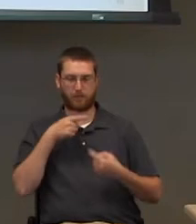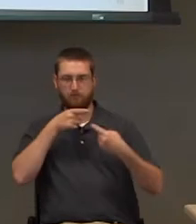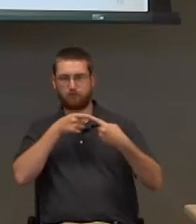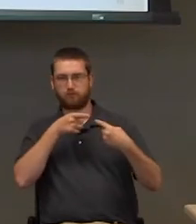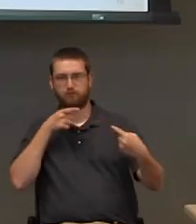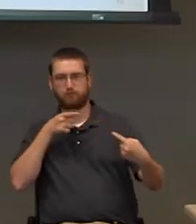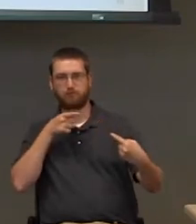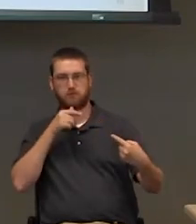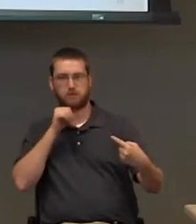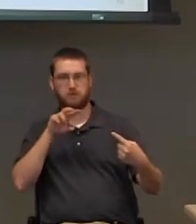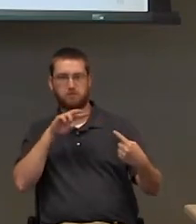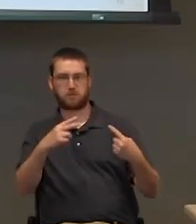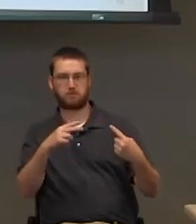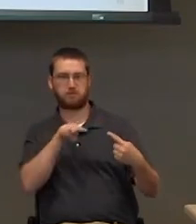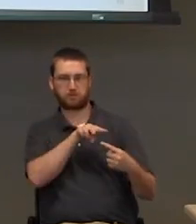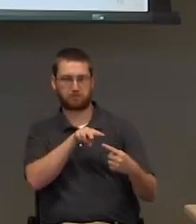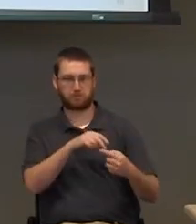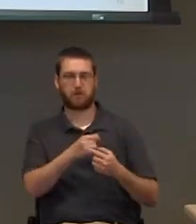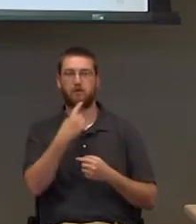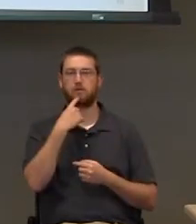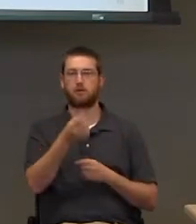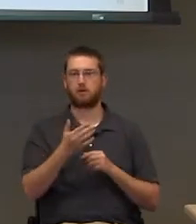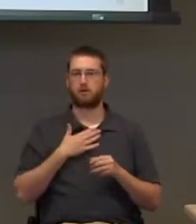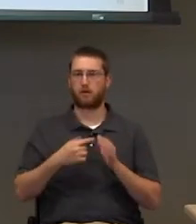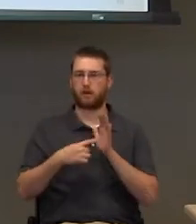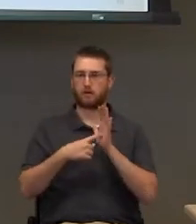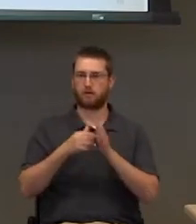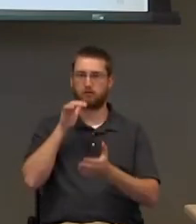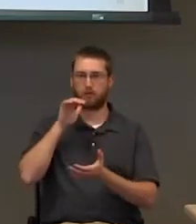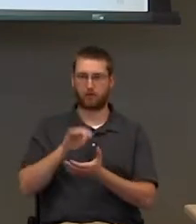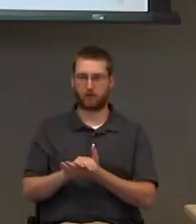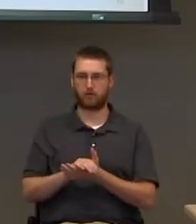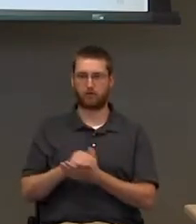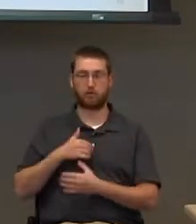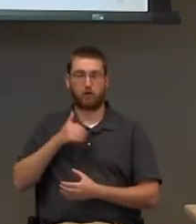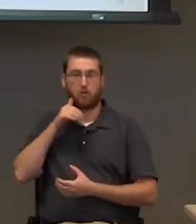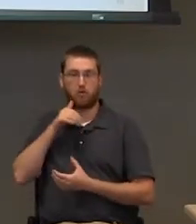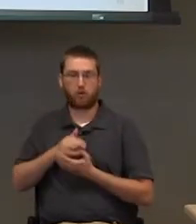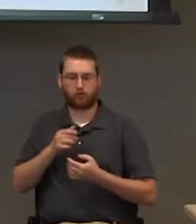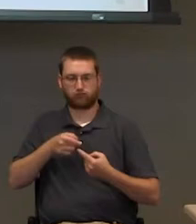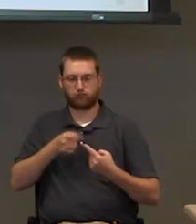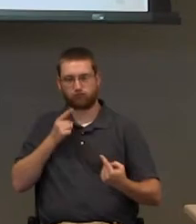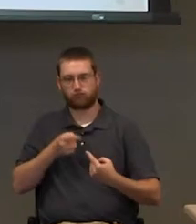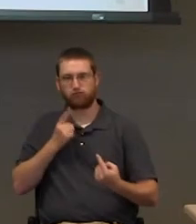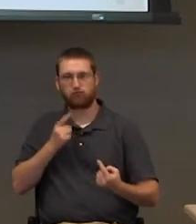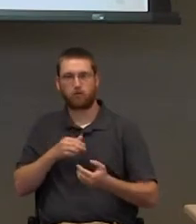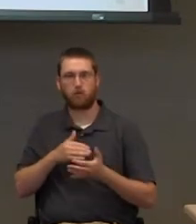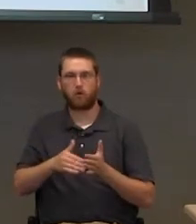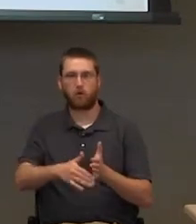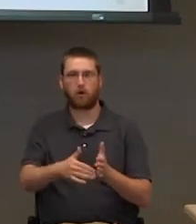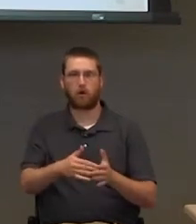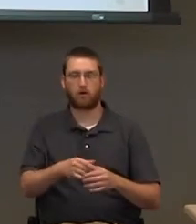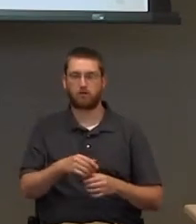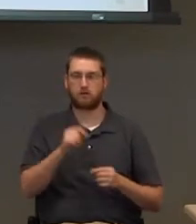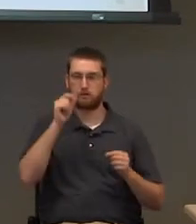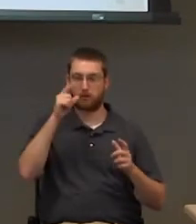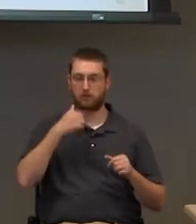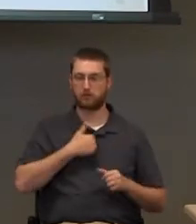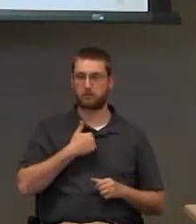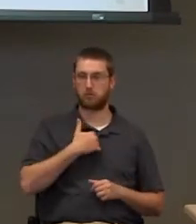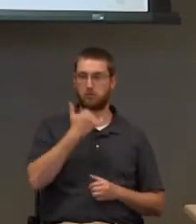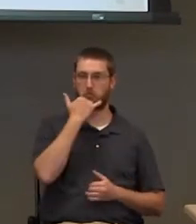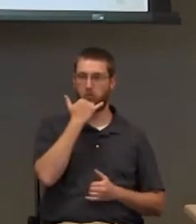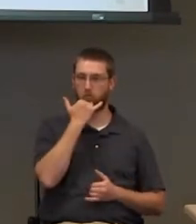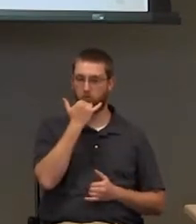perspective. I will tell you in my example, in my marriage, there's a lot of times my wife and I disagree. Surprisingly, I'm always the one who's wrong.